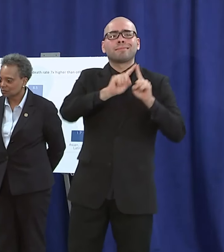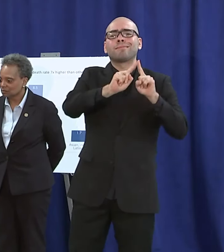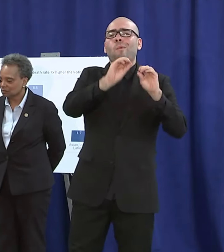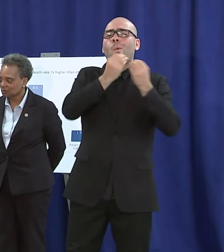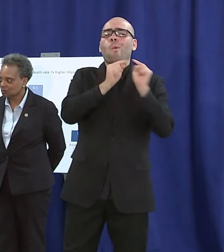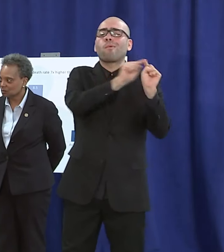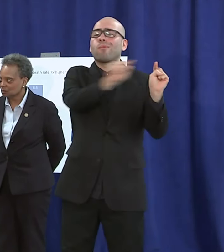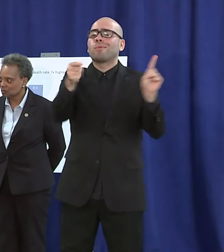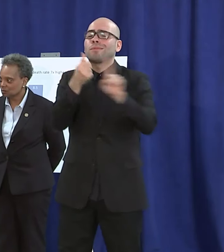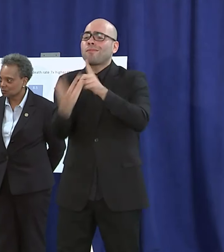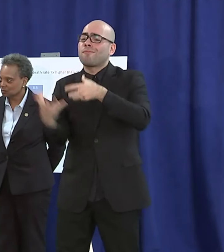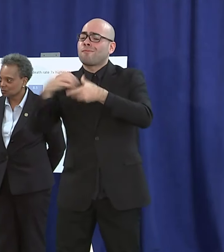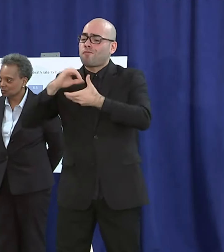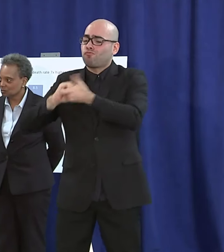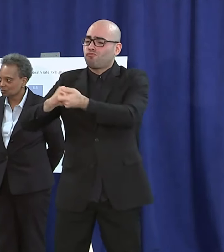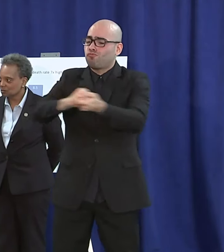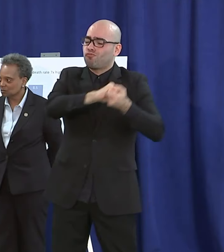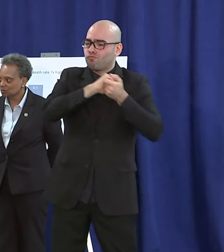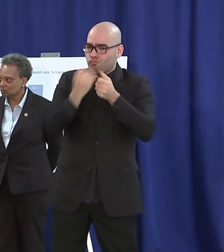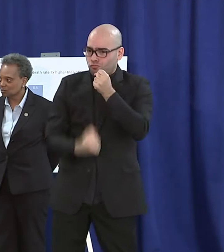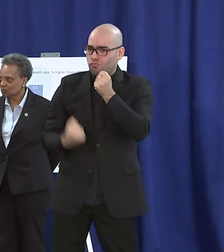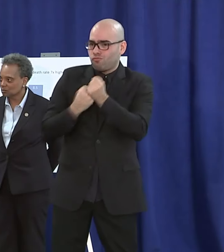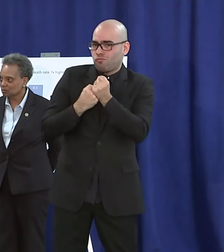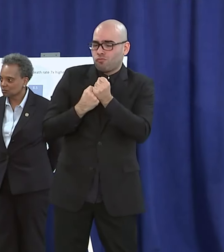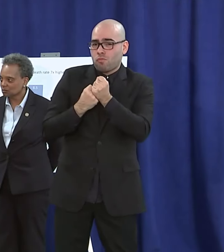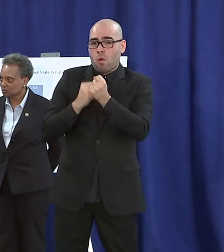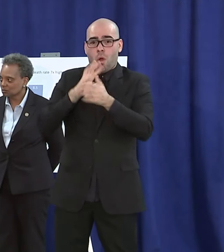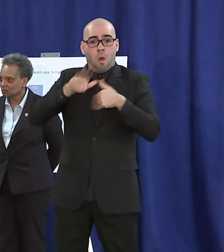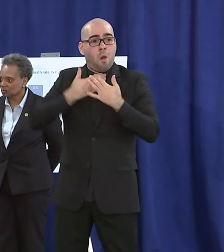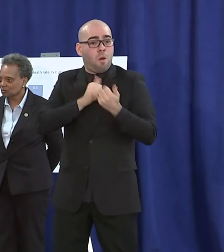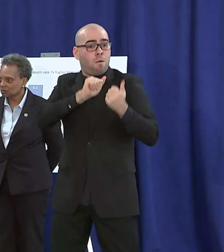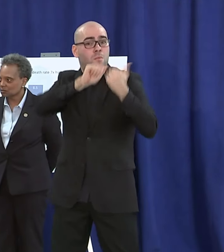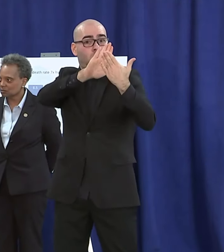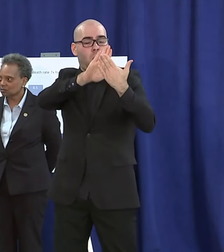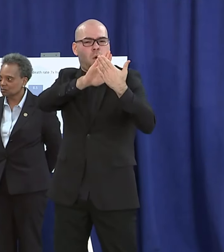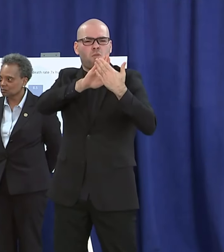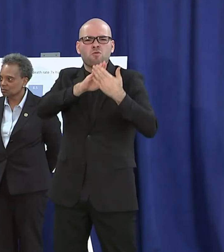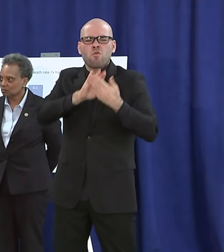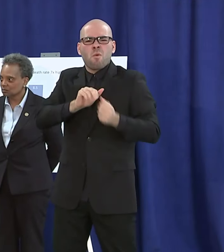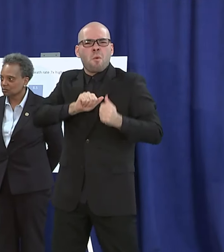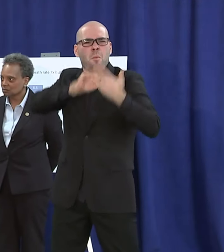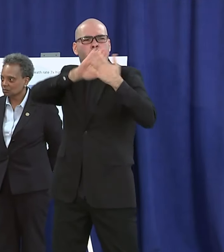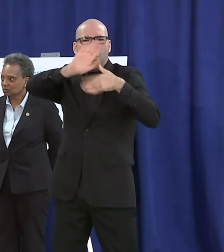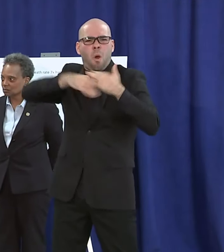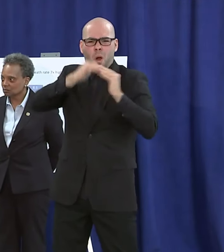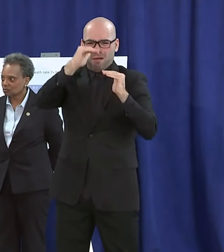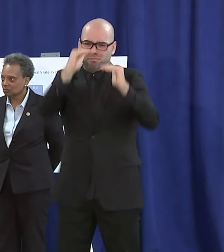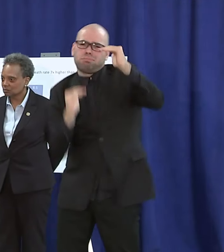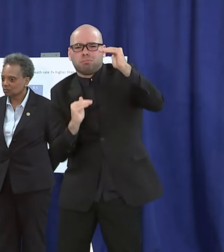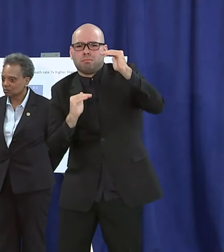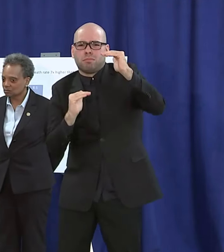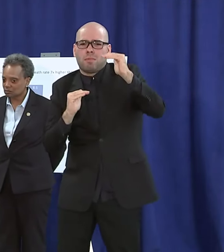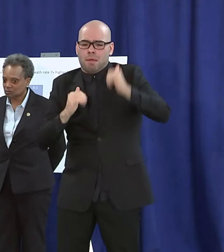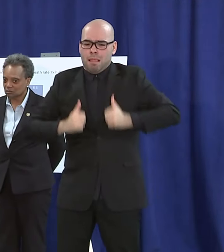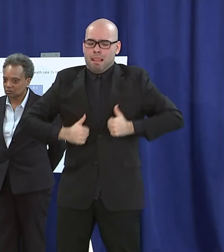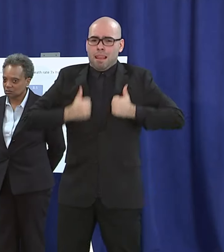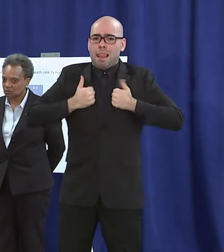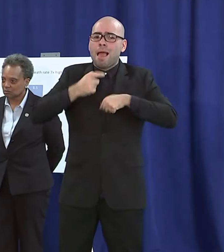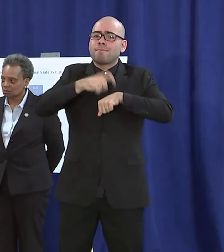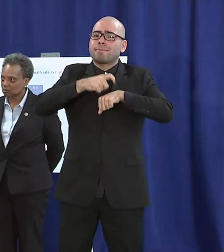our effort to address the entrenched inequities that exist regarding the life expectancy gap in our